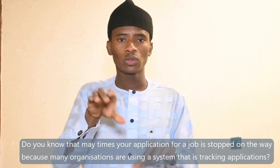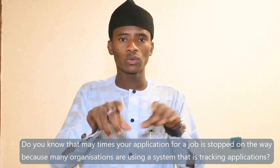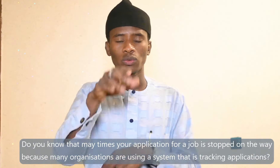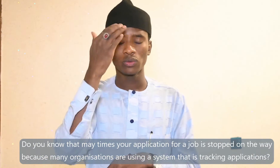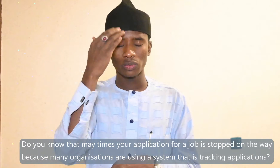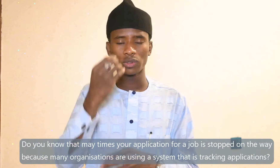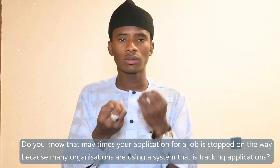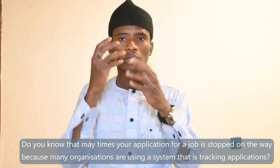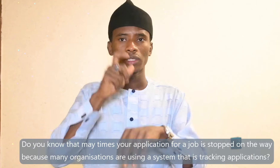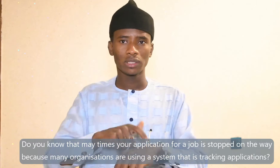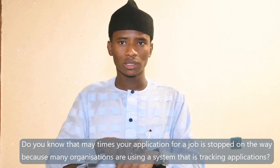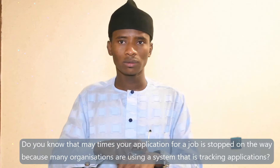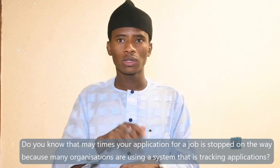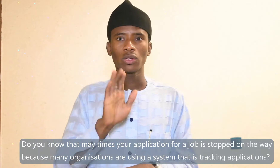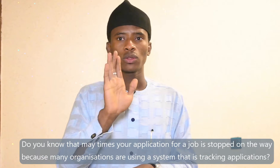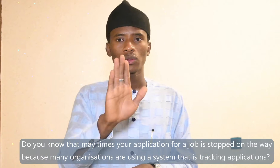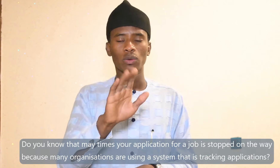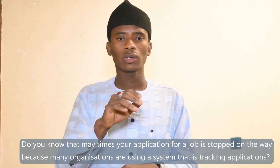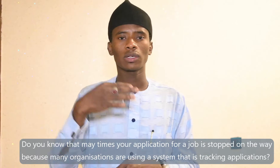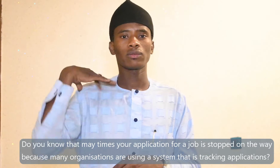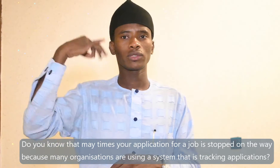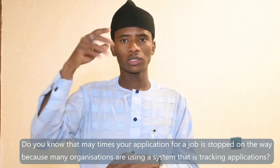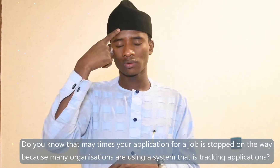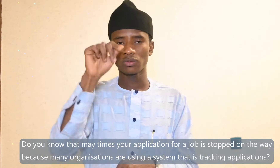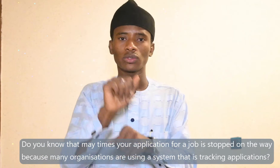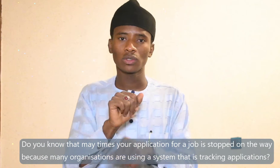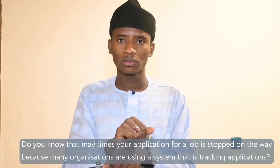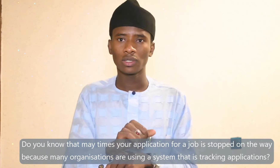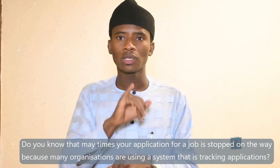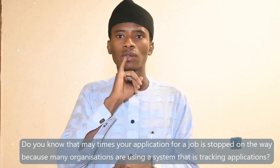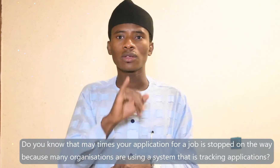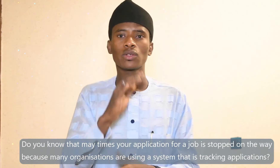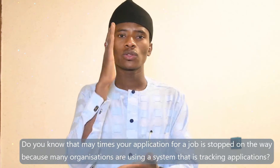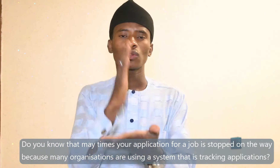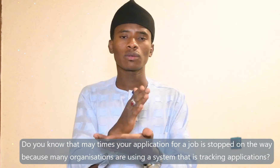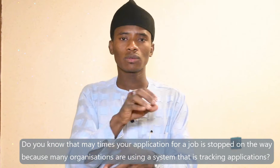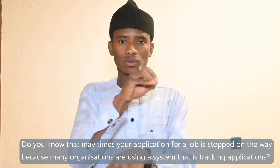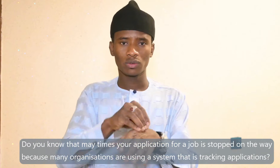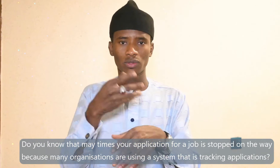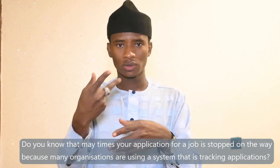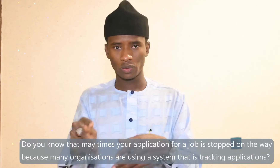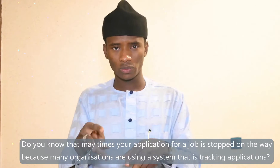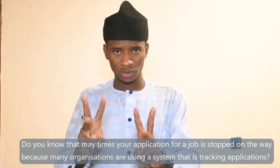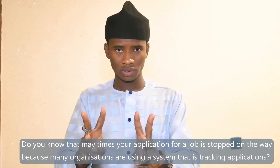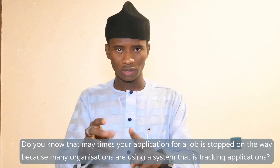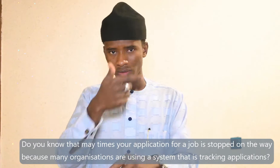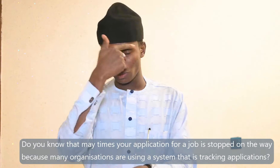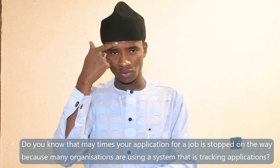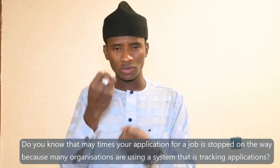many times your application for a job is stopped on the way because many organizations